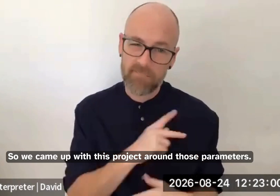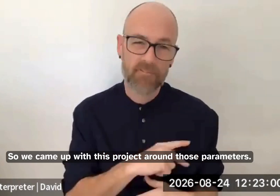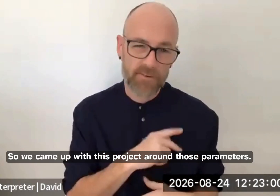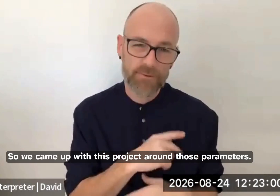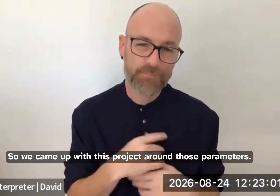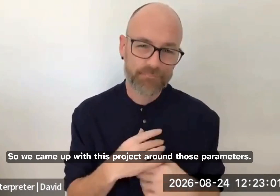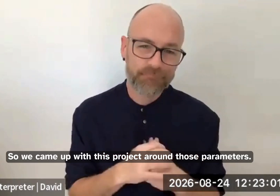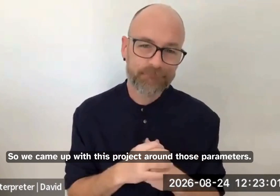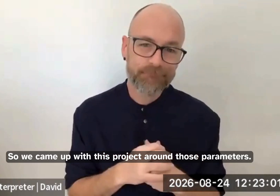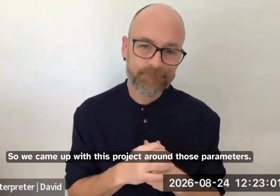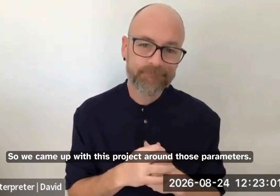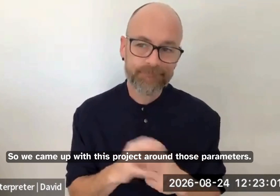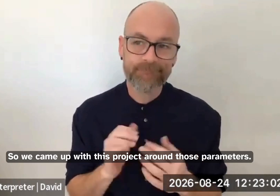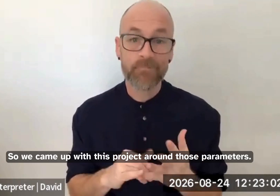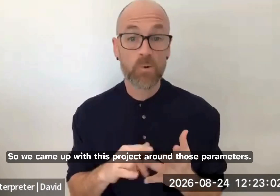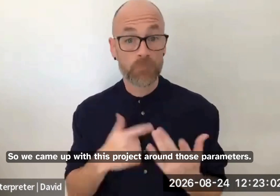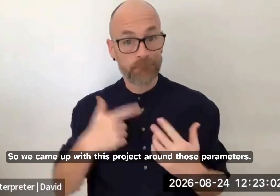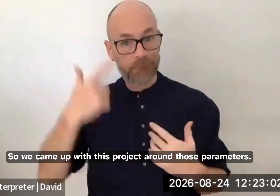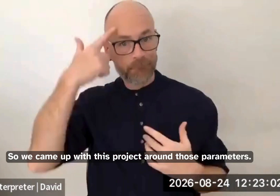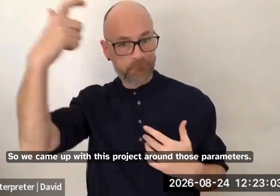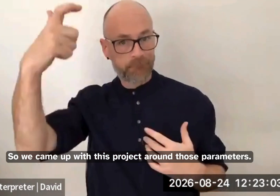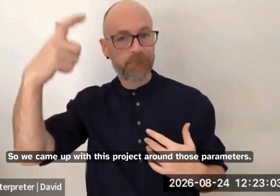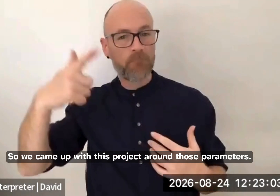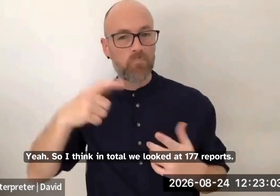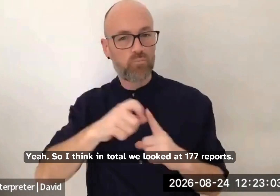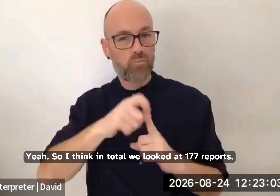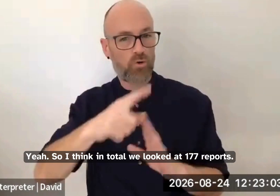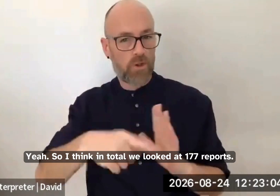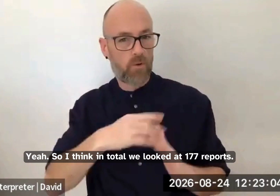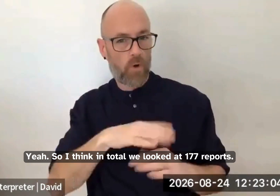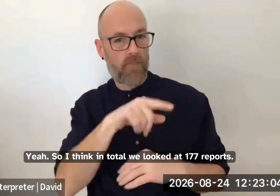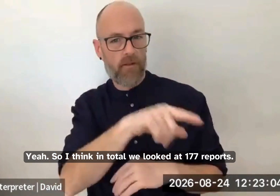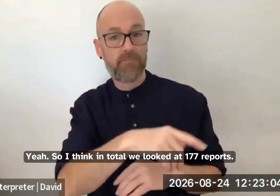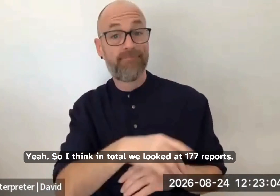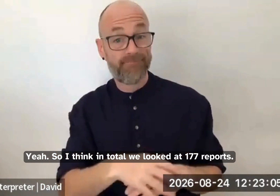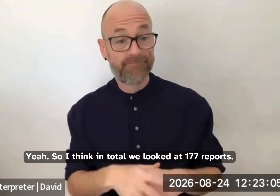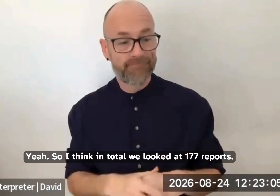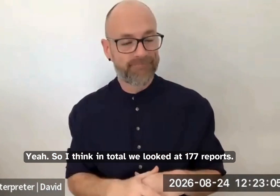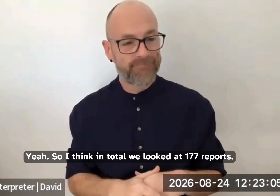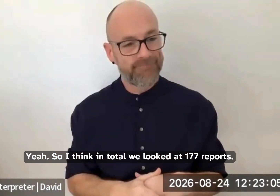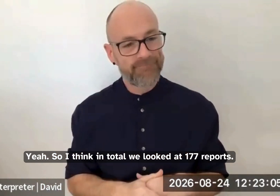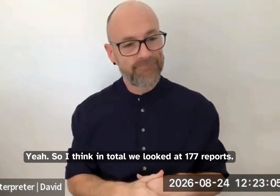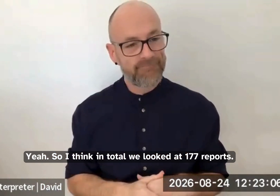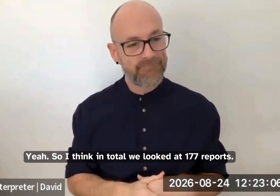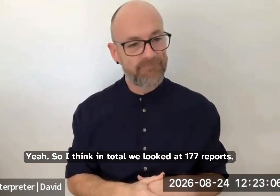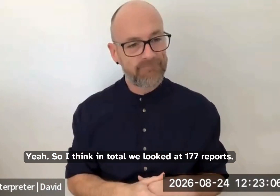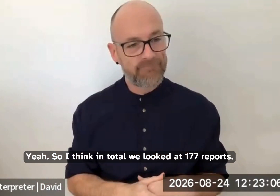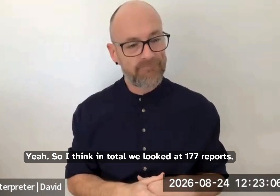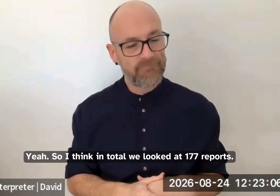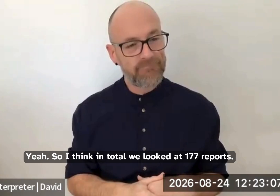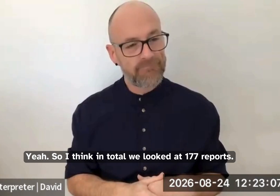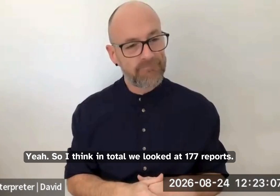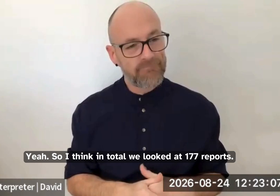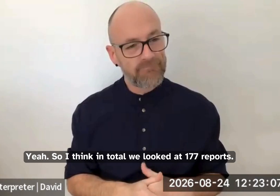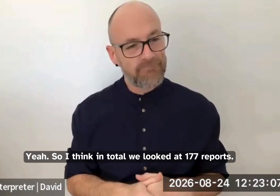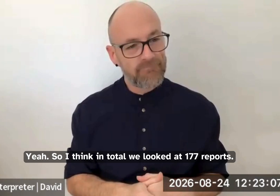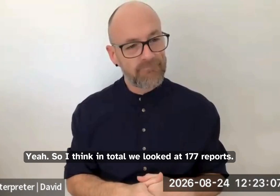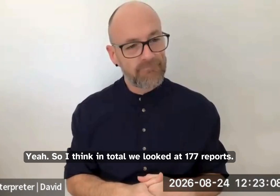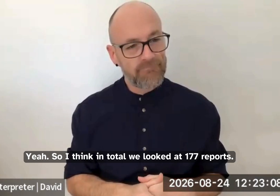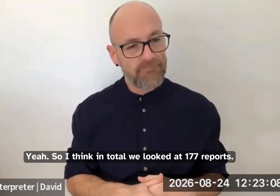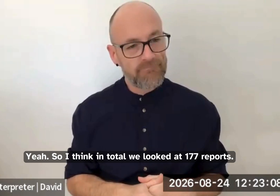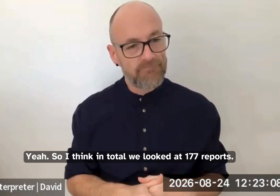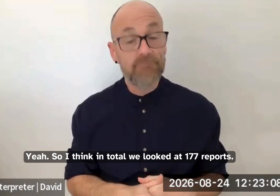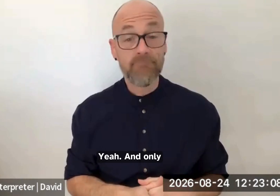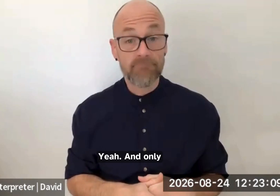So we came up with this project around those parameters. Yeah. So I think in total we looked at